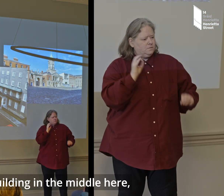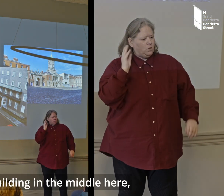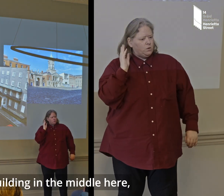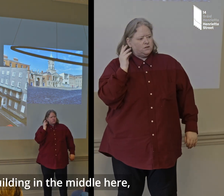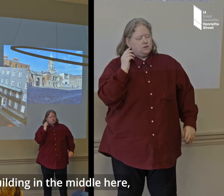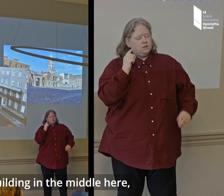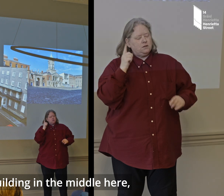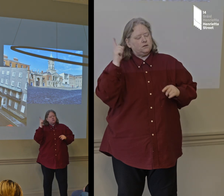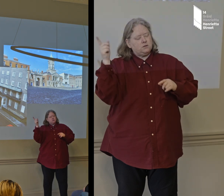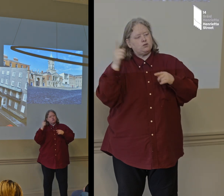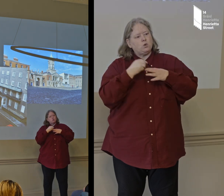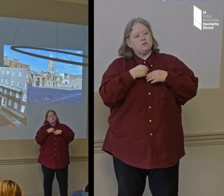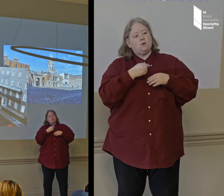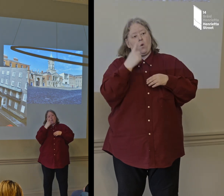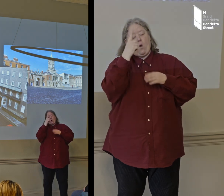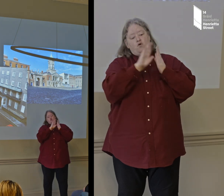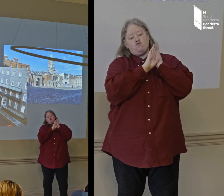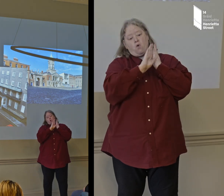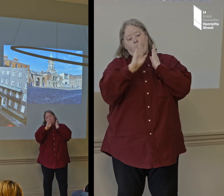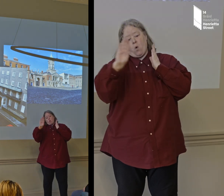This building in the middle here,